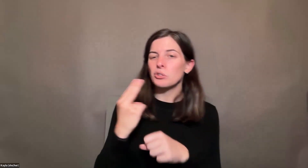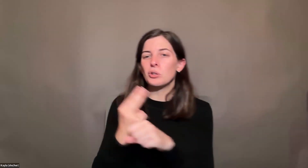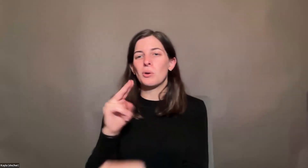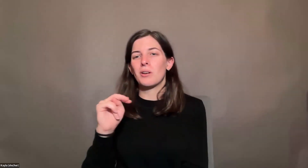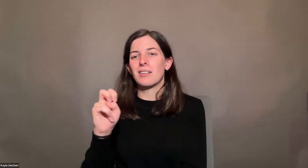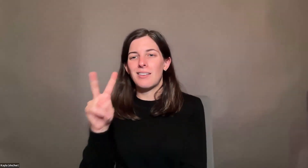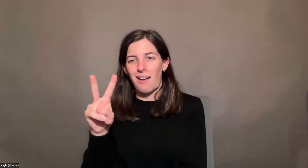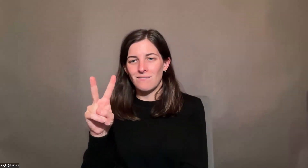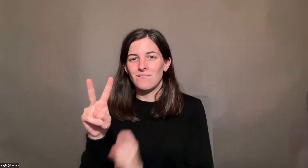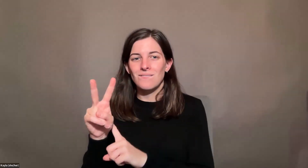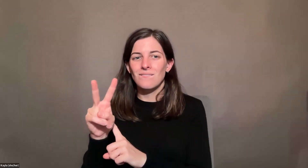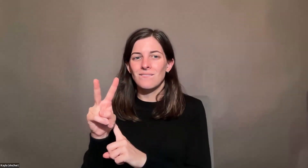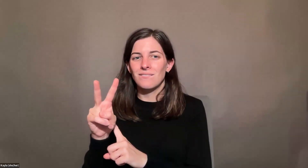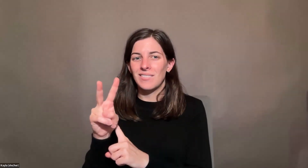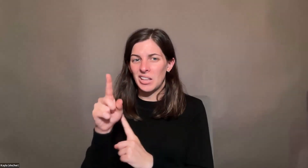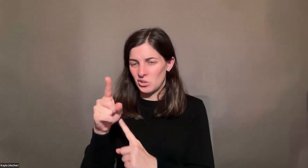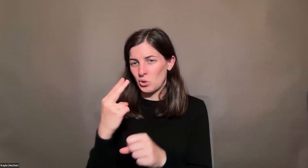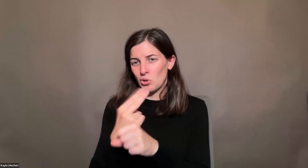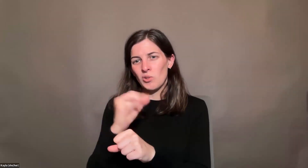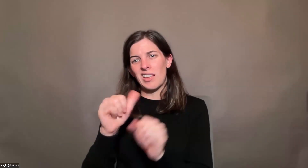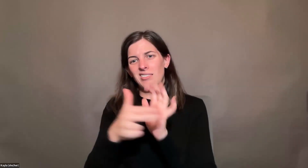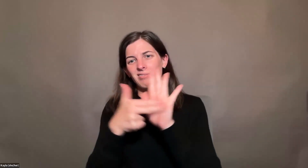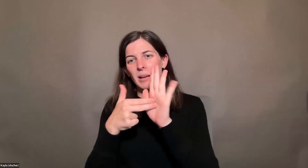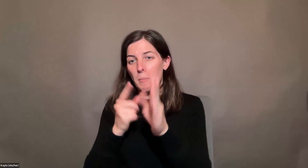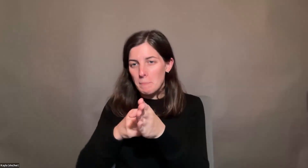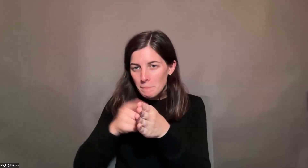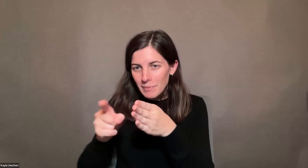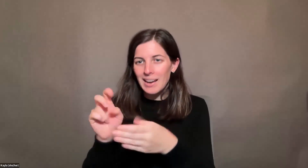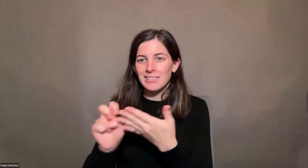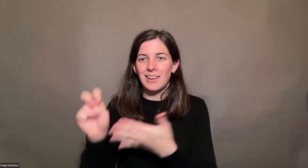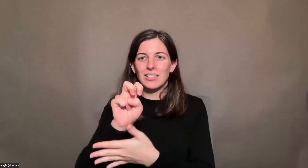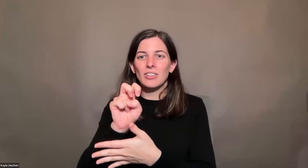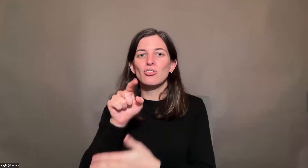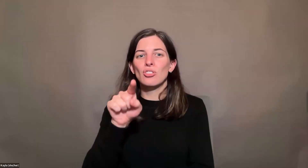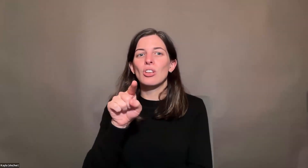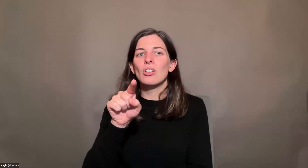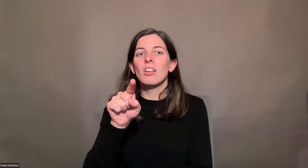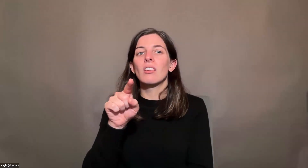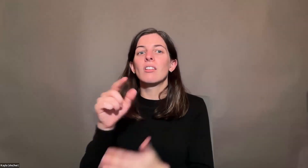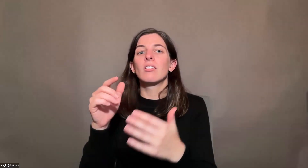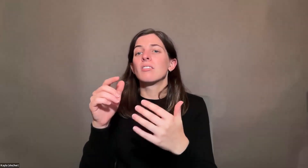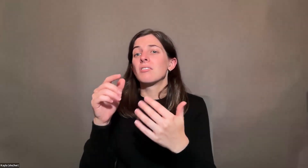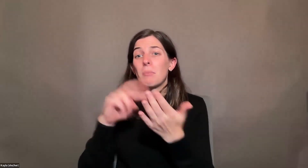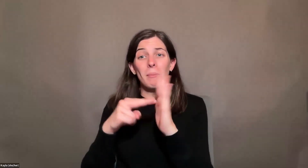this label as a main navigation, and then we don't have any such